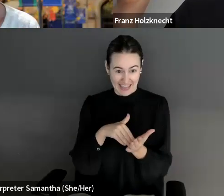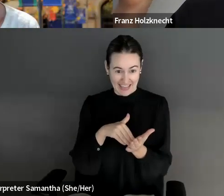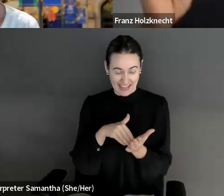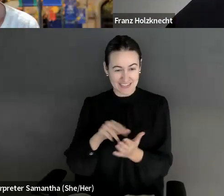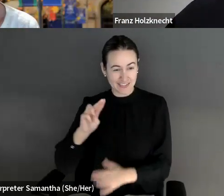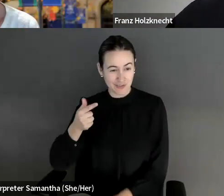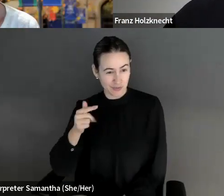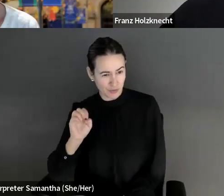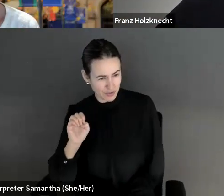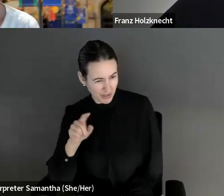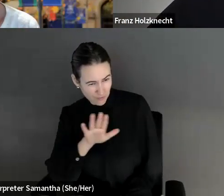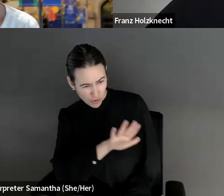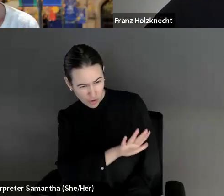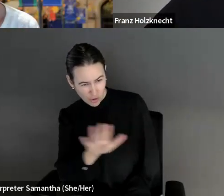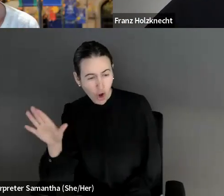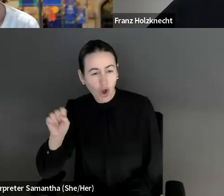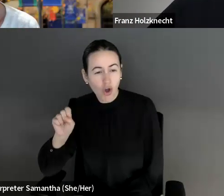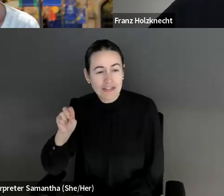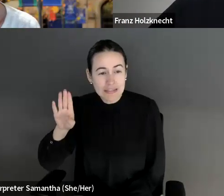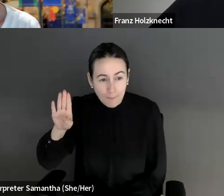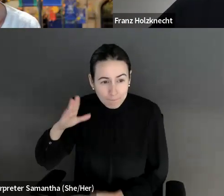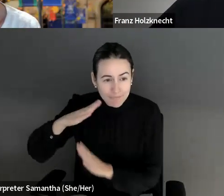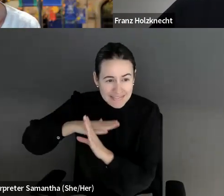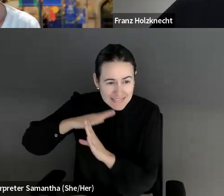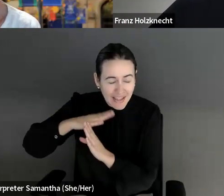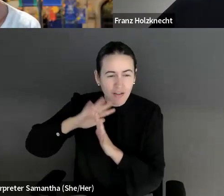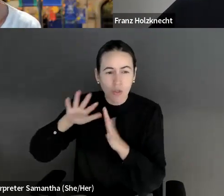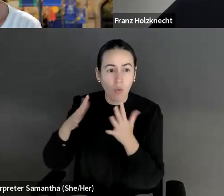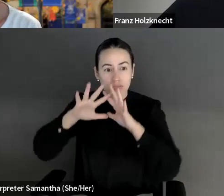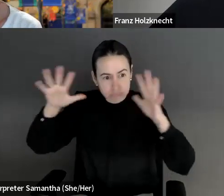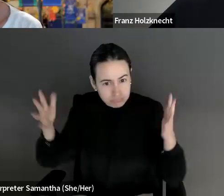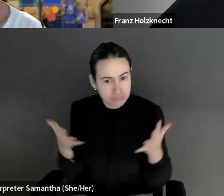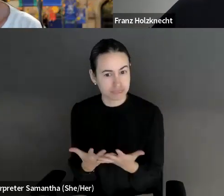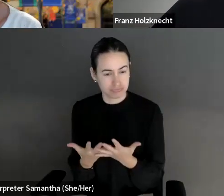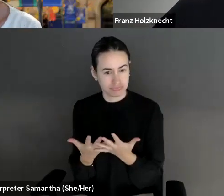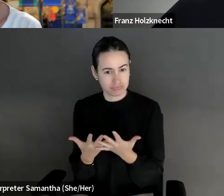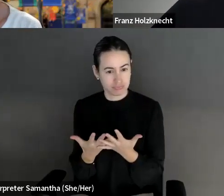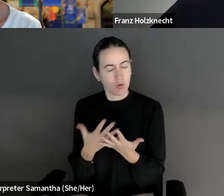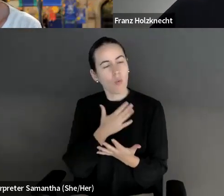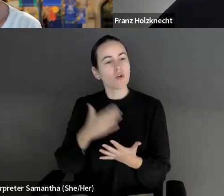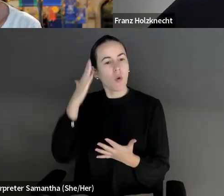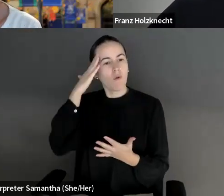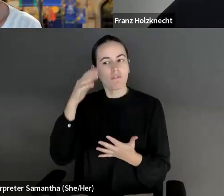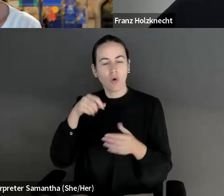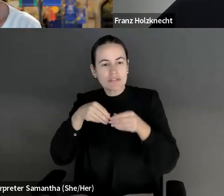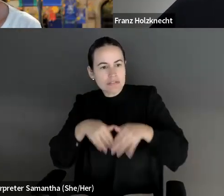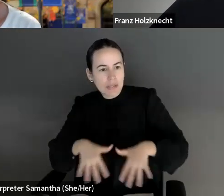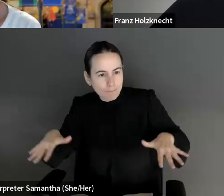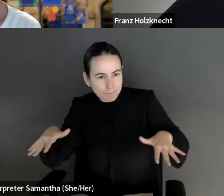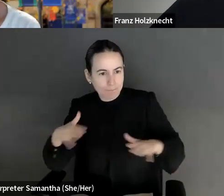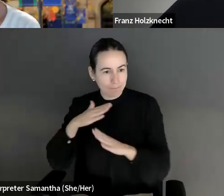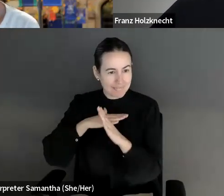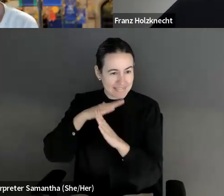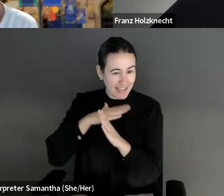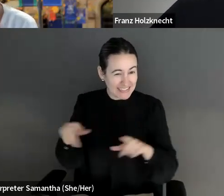all subscales, or is this just for overall? This is like, did all the subscales have exactly the same scale